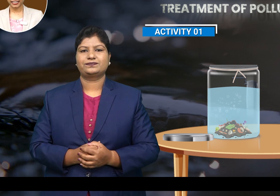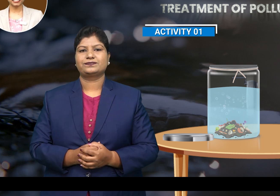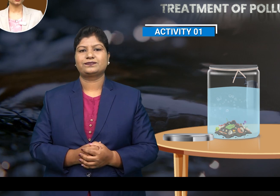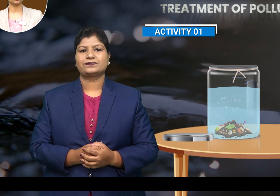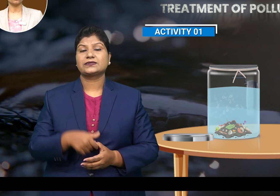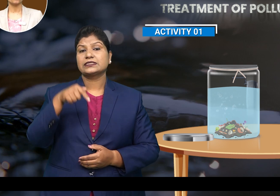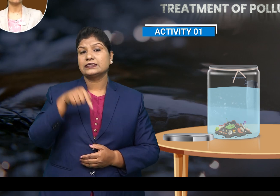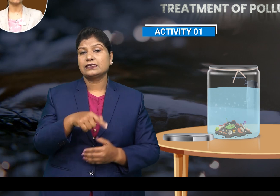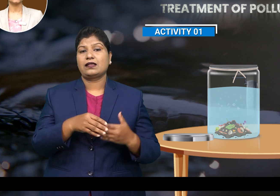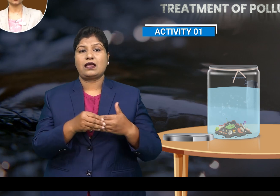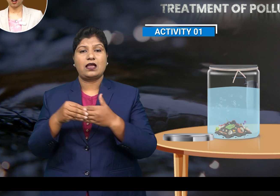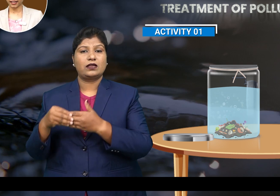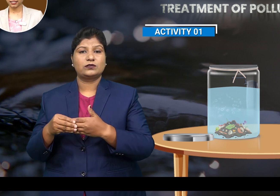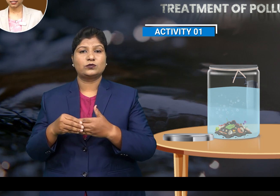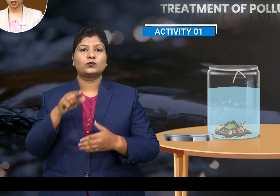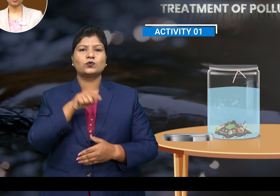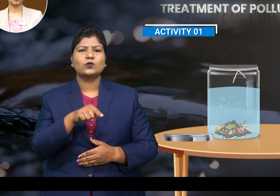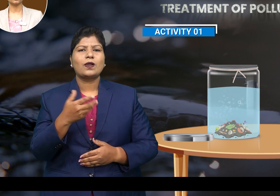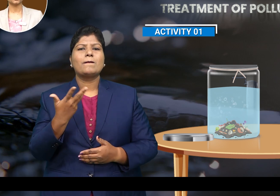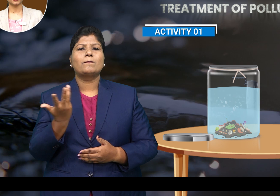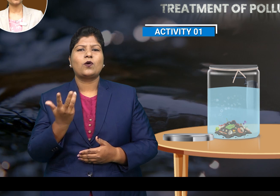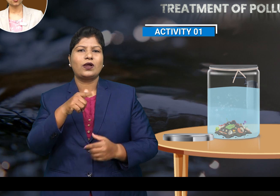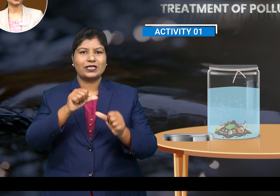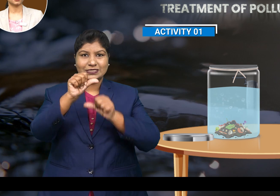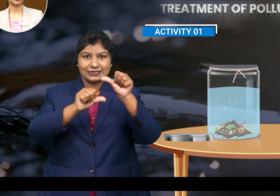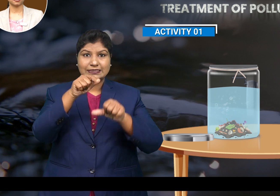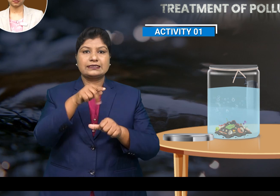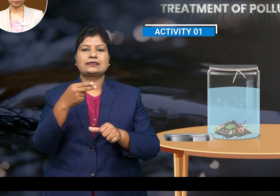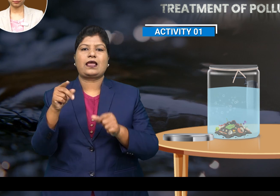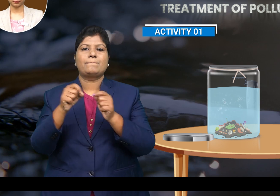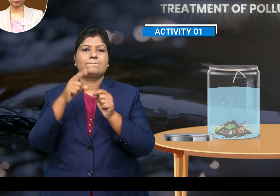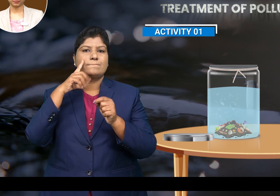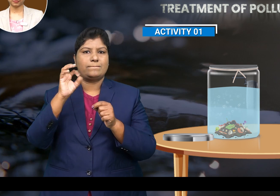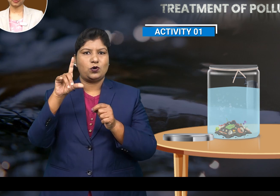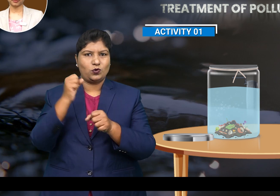Thus, it leads to what is called as biological process.